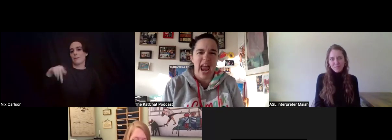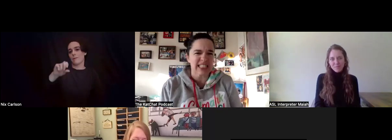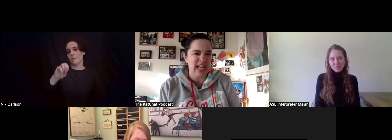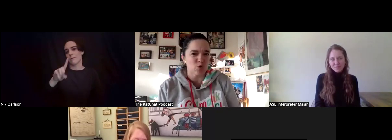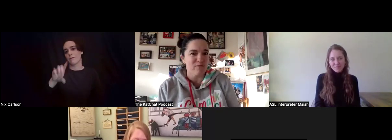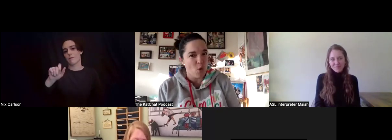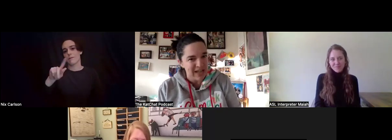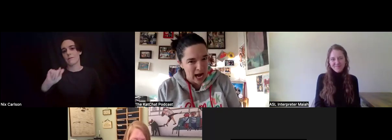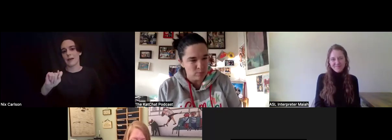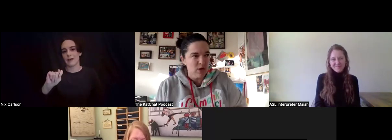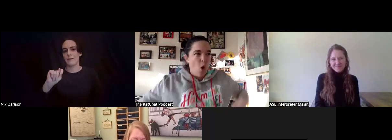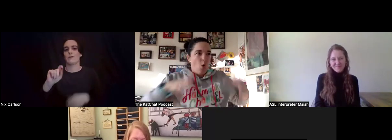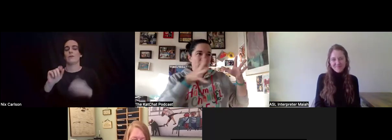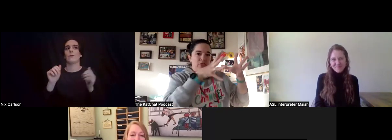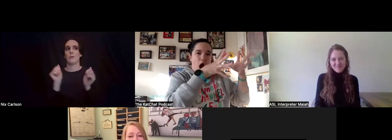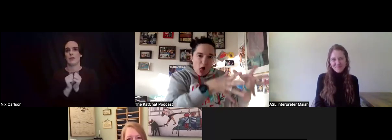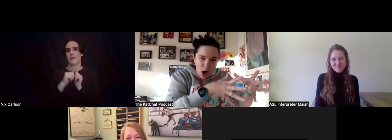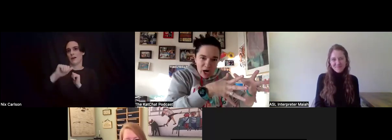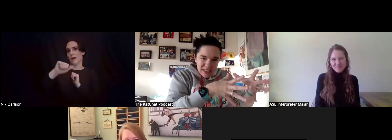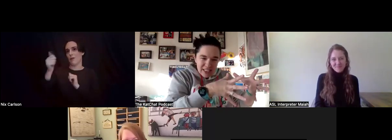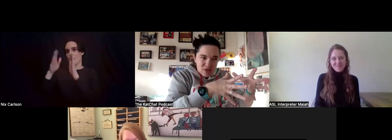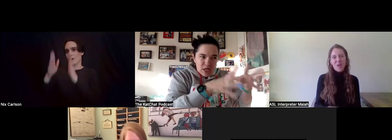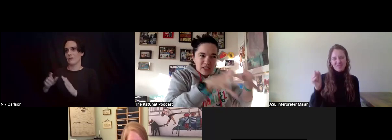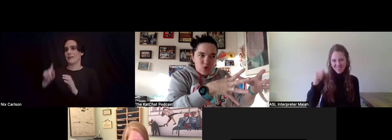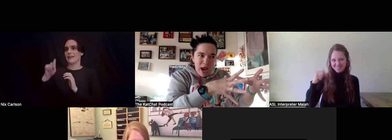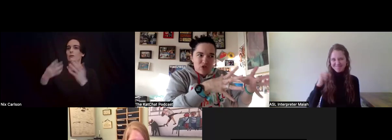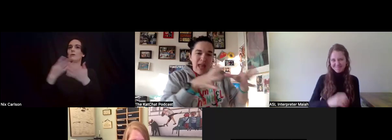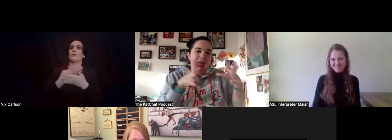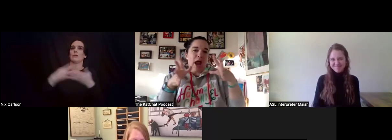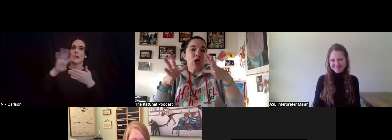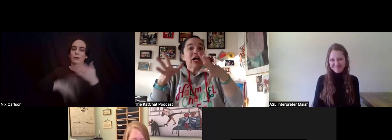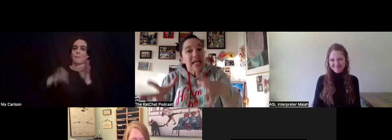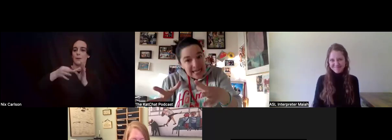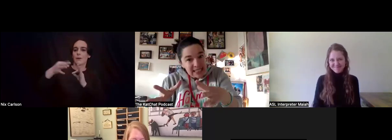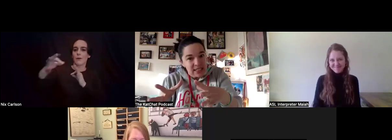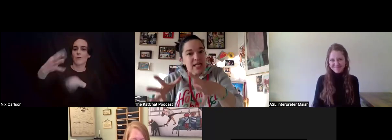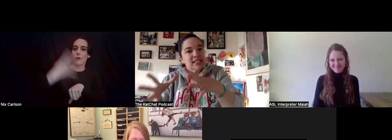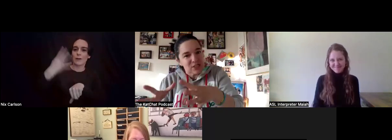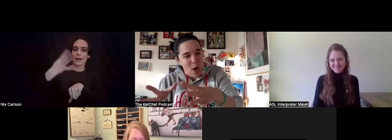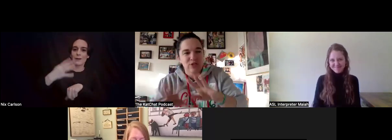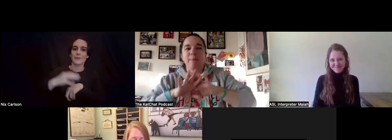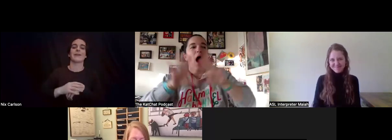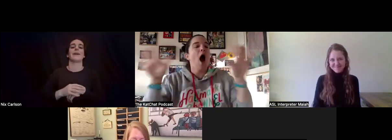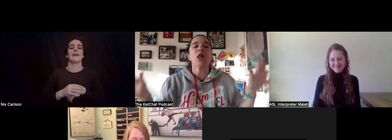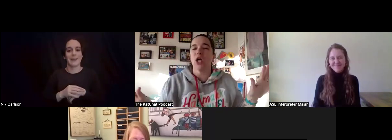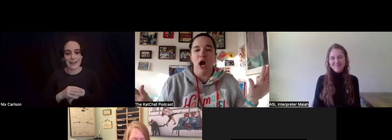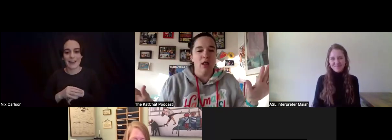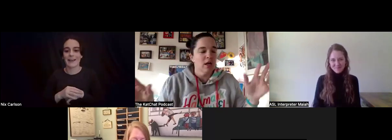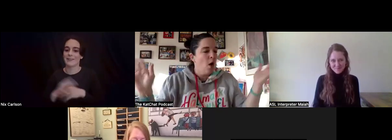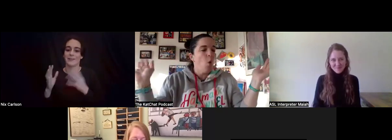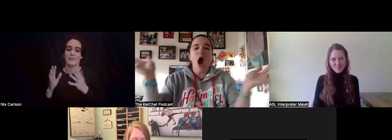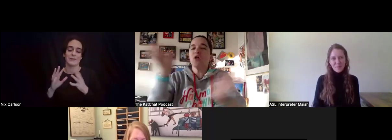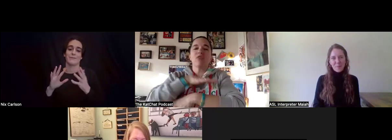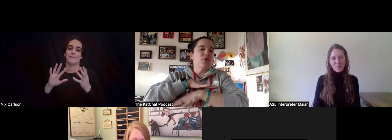year we had to schedule 4 times with the yep. Hallmark situation and her kin situation. They're all